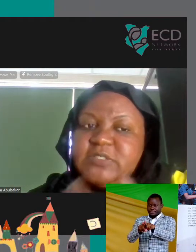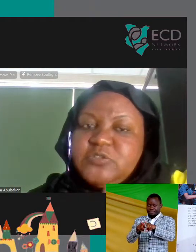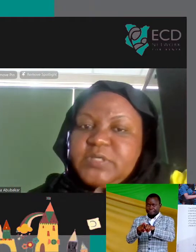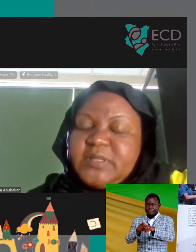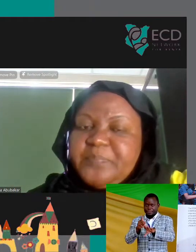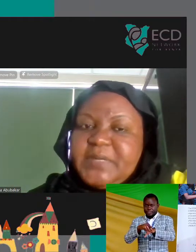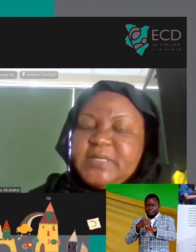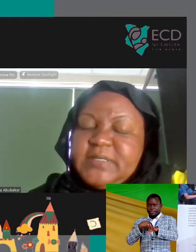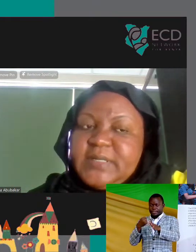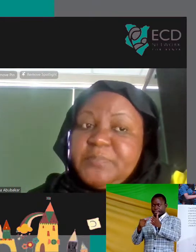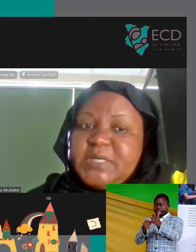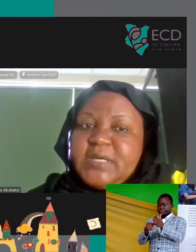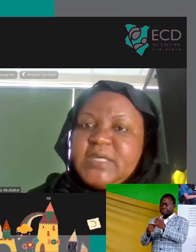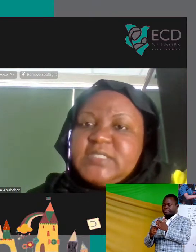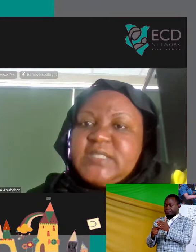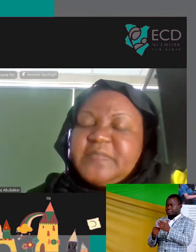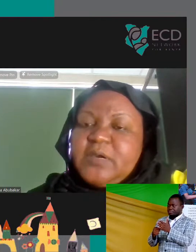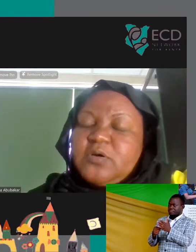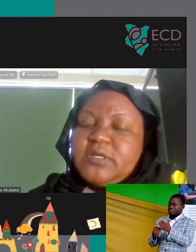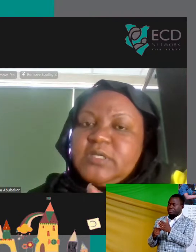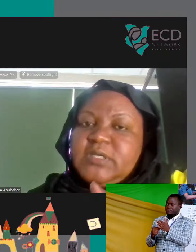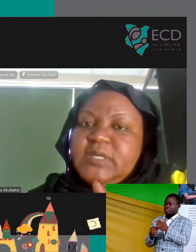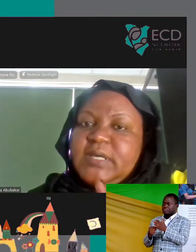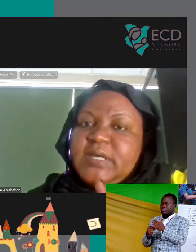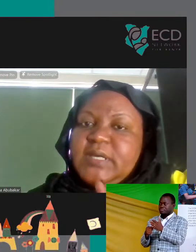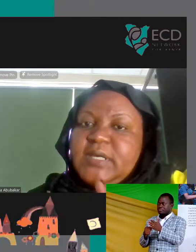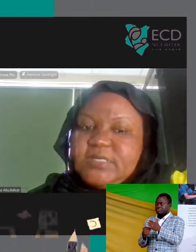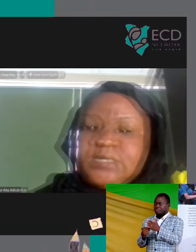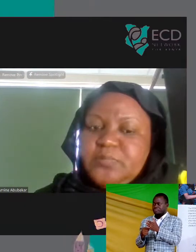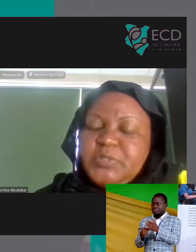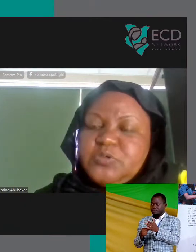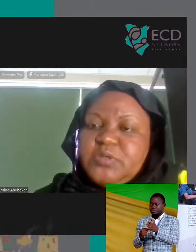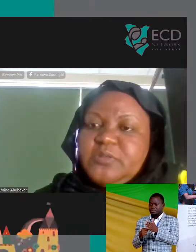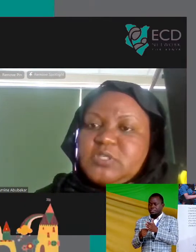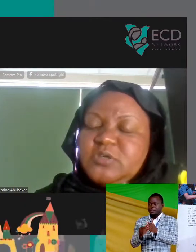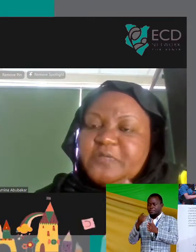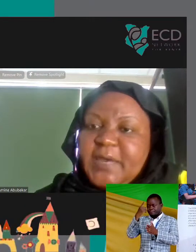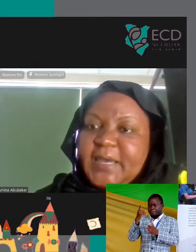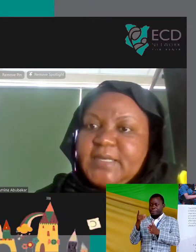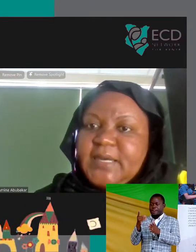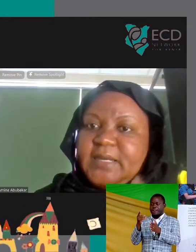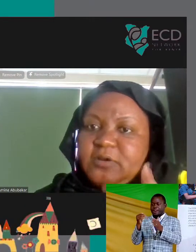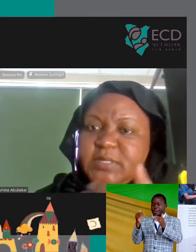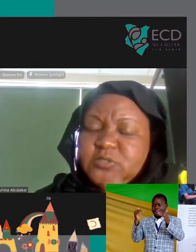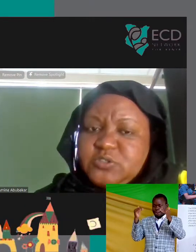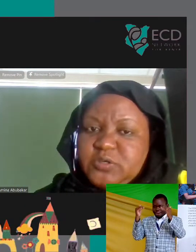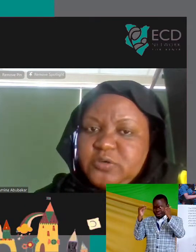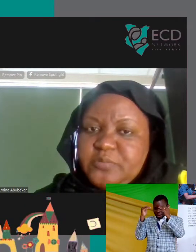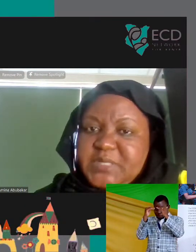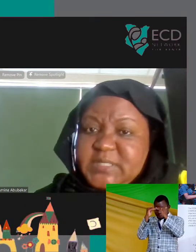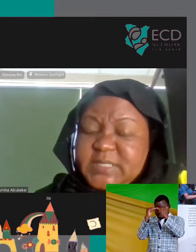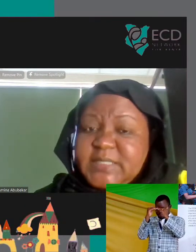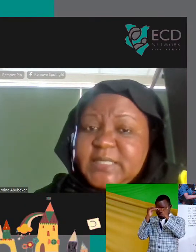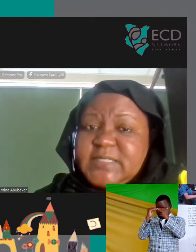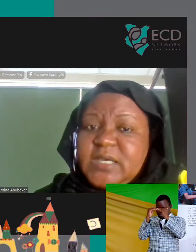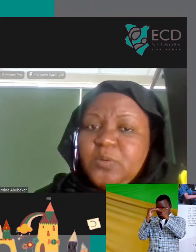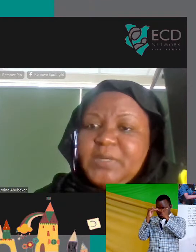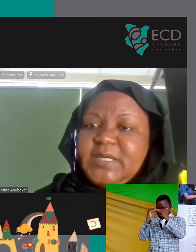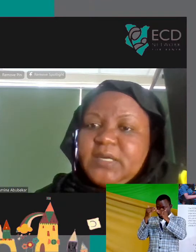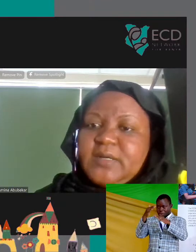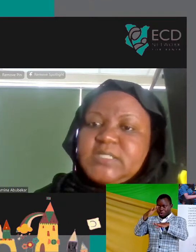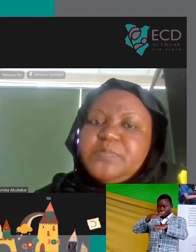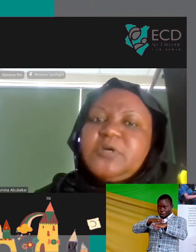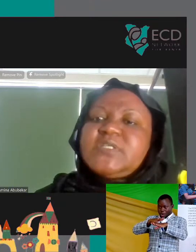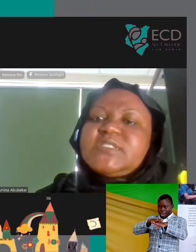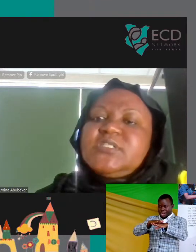have led during the pandemic is that the inequity between those of higher and lower socioeconomic status